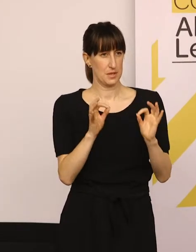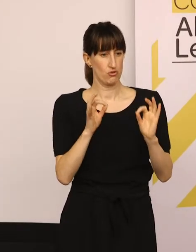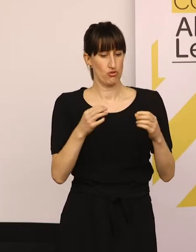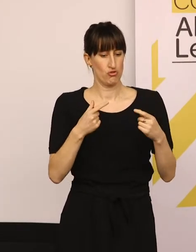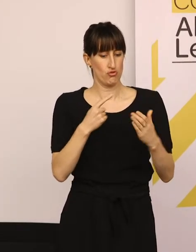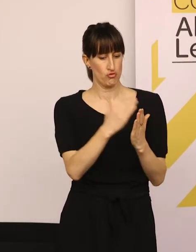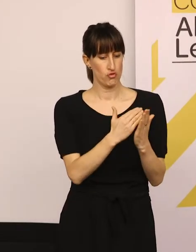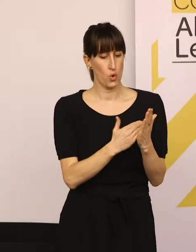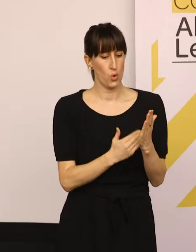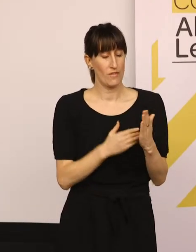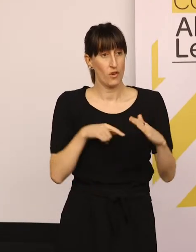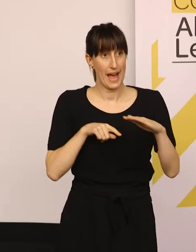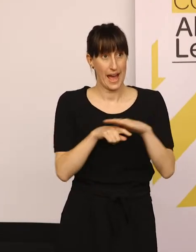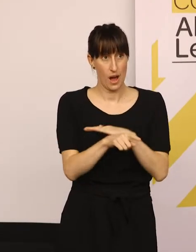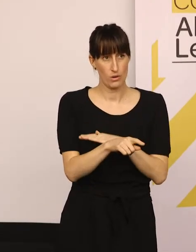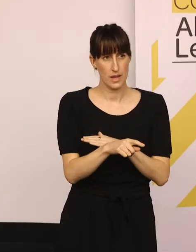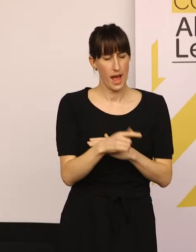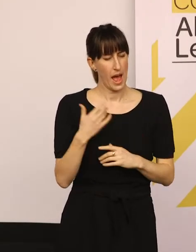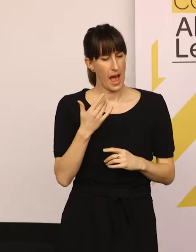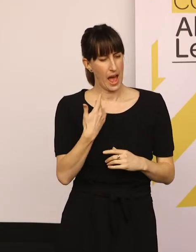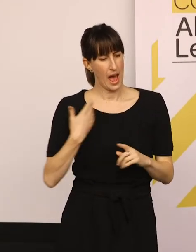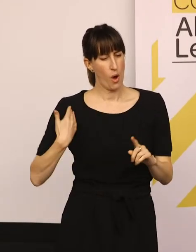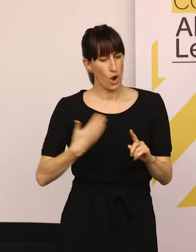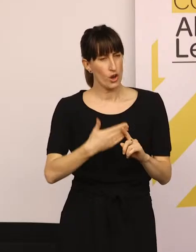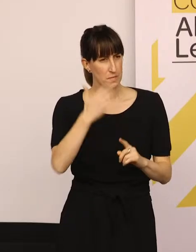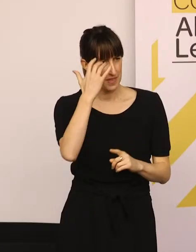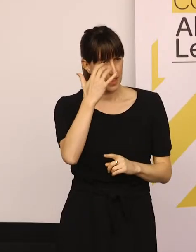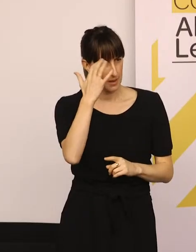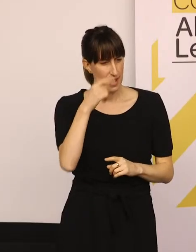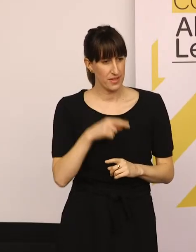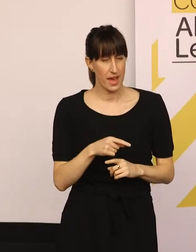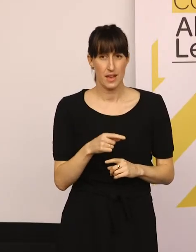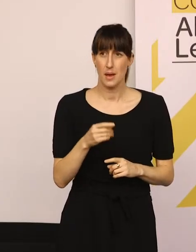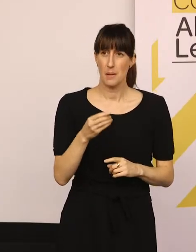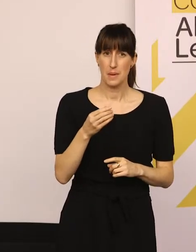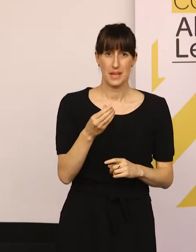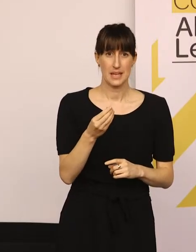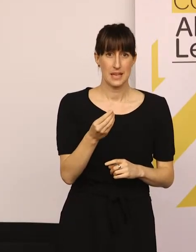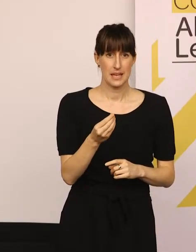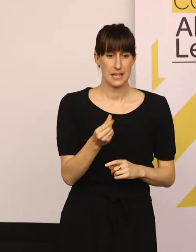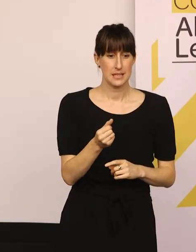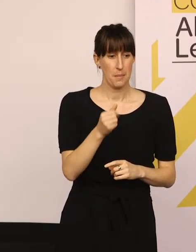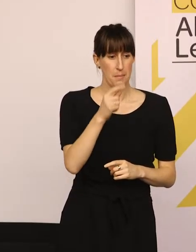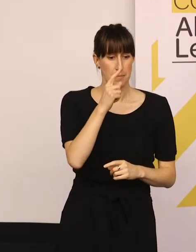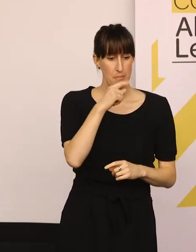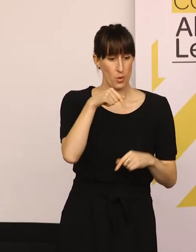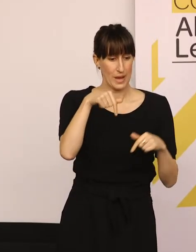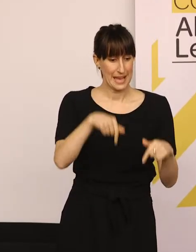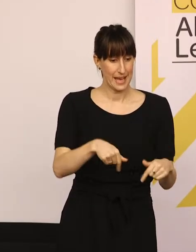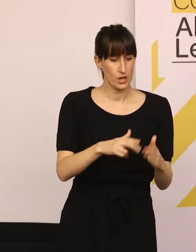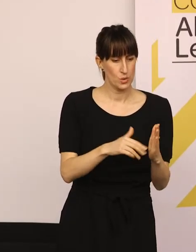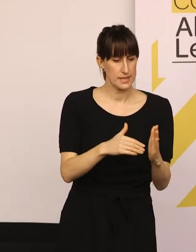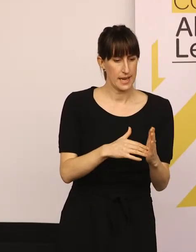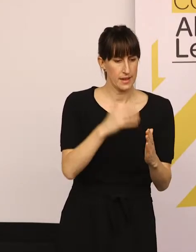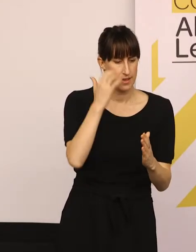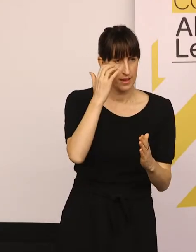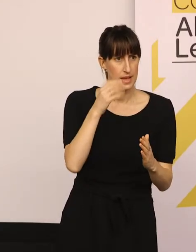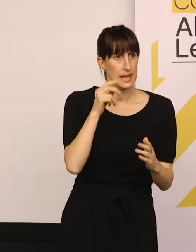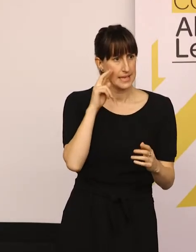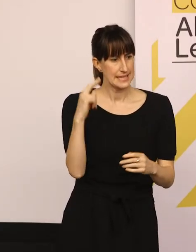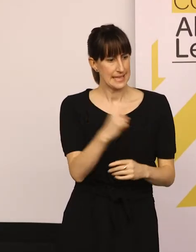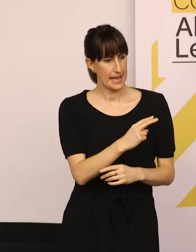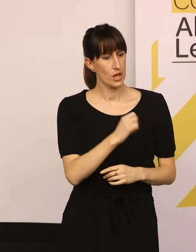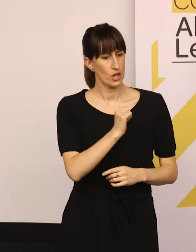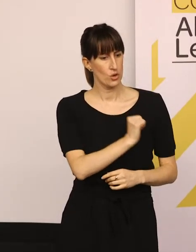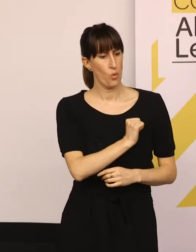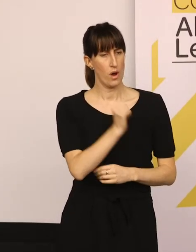say to family members who are perhaps watching this and maybe relaying that information to to loved ones overseas? What message would you like to get to